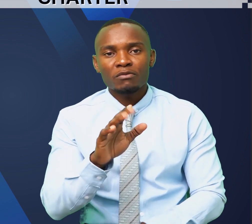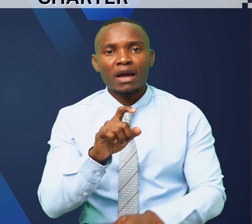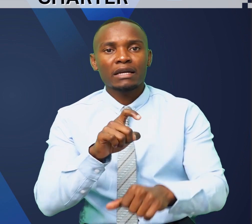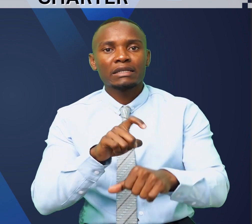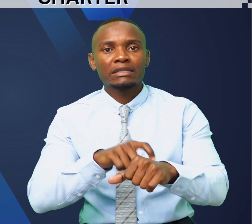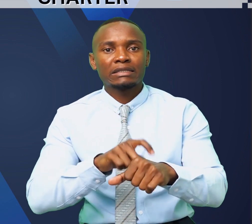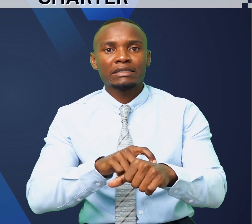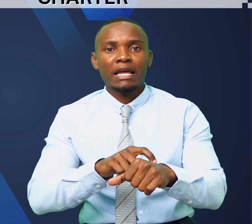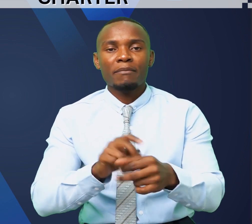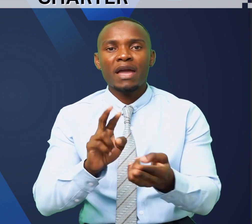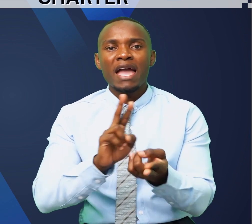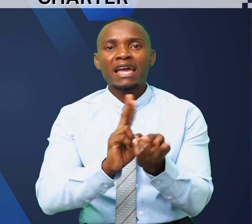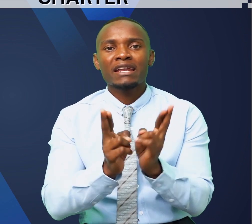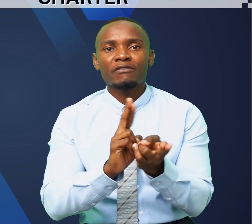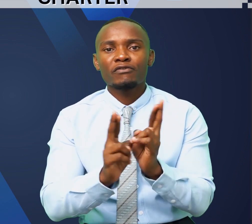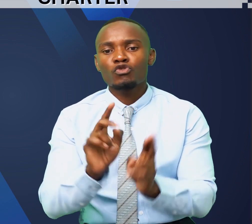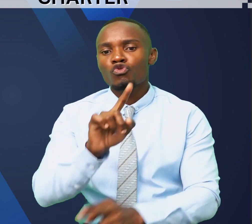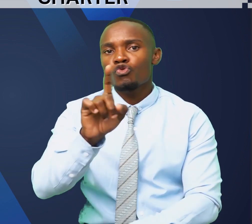review questionnaire is sent out.